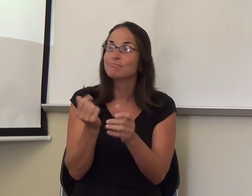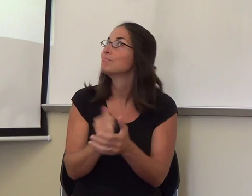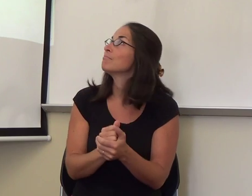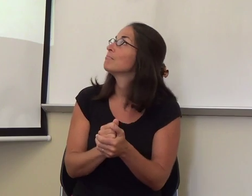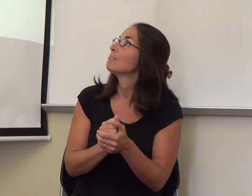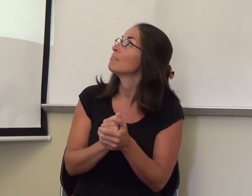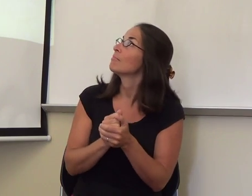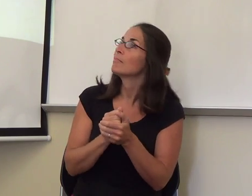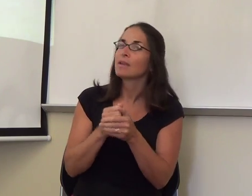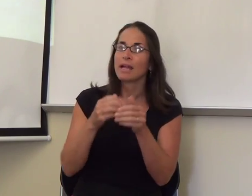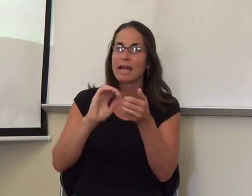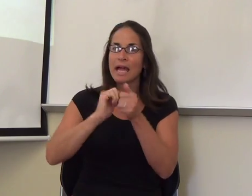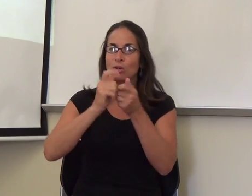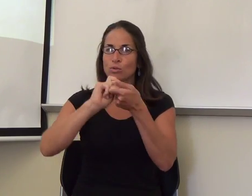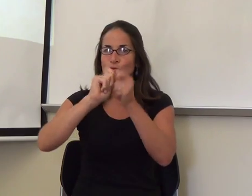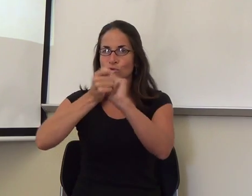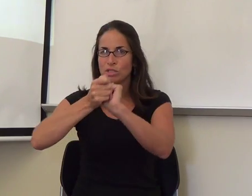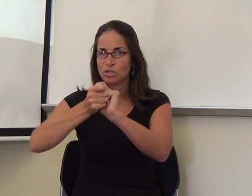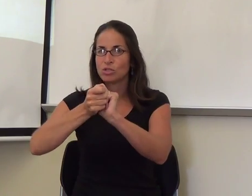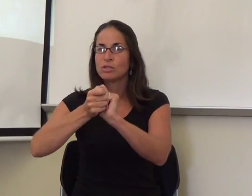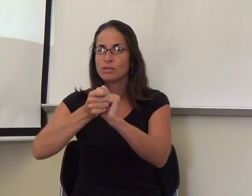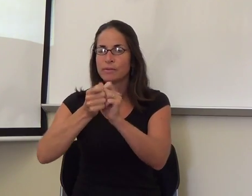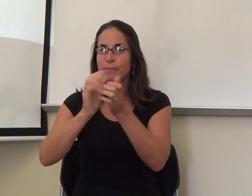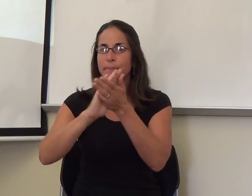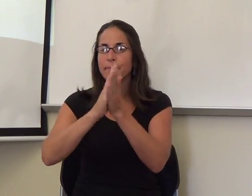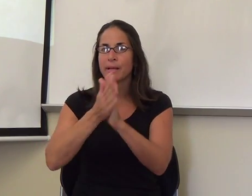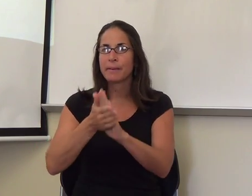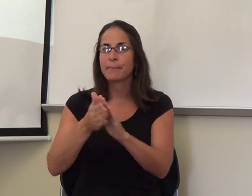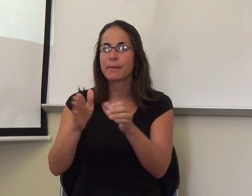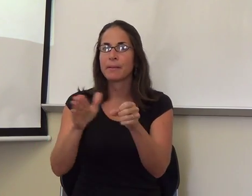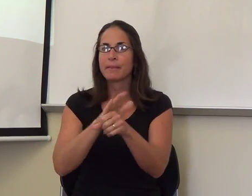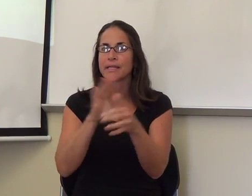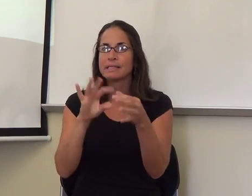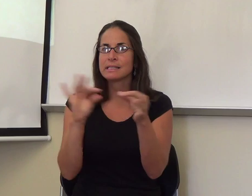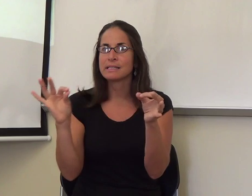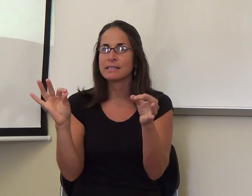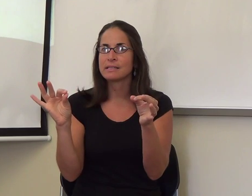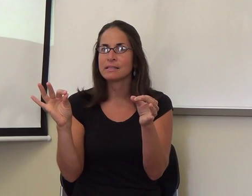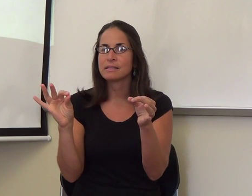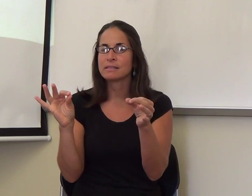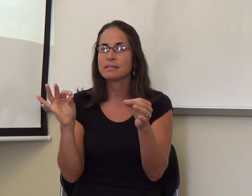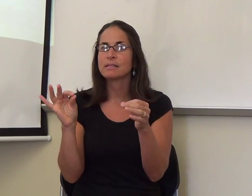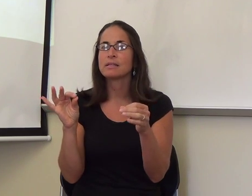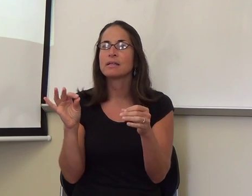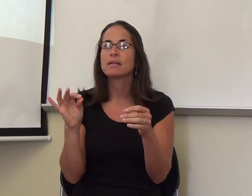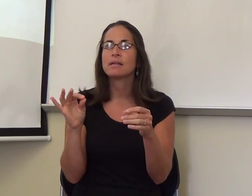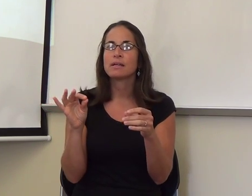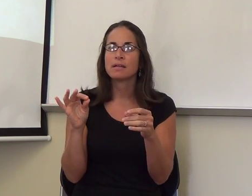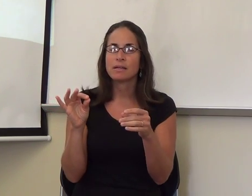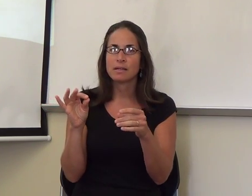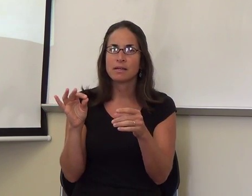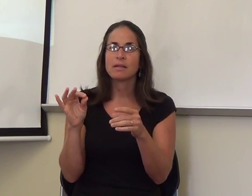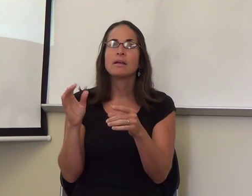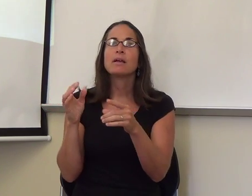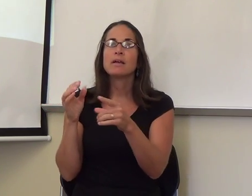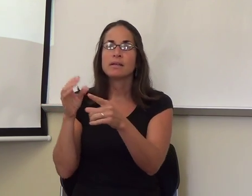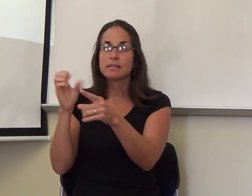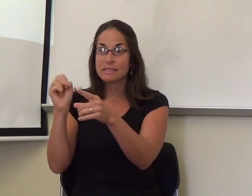have to make that into a complete sentence? Why we buy things, so we can live and be comfortable. Okay, now that's